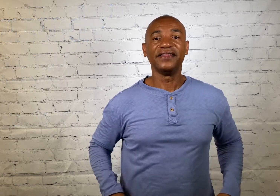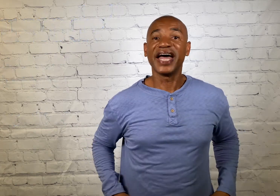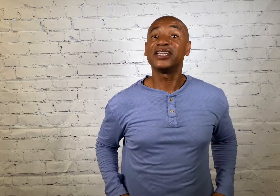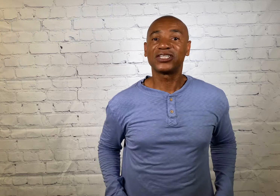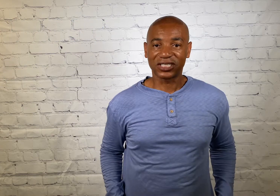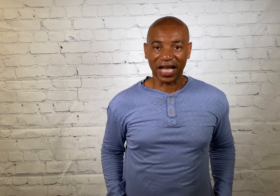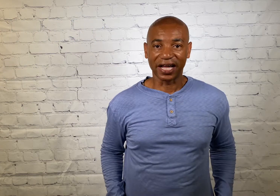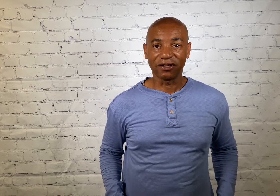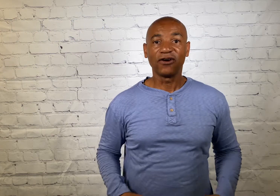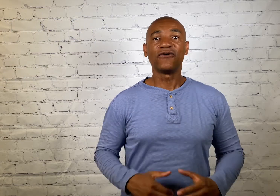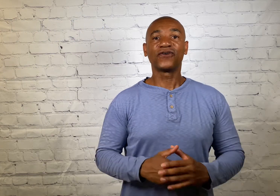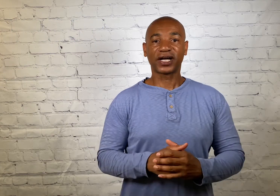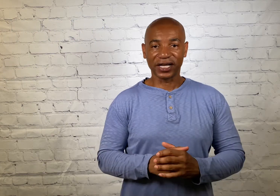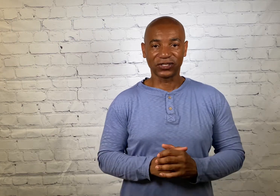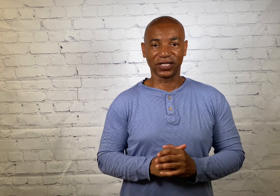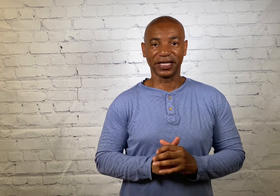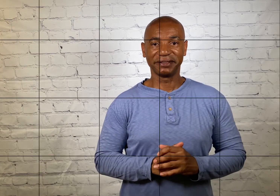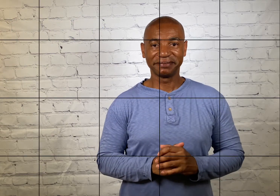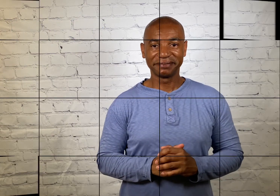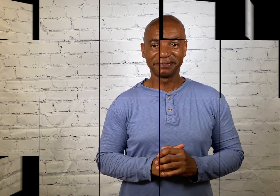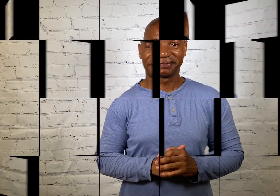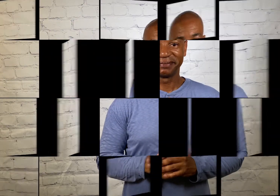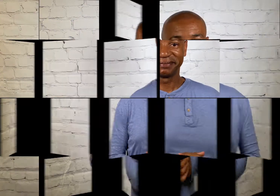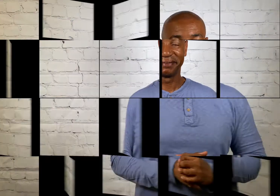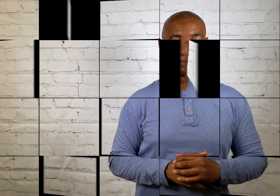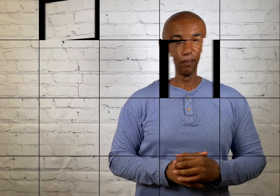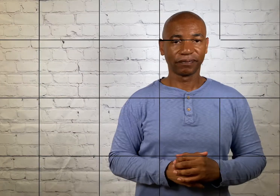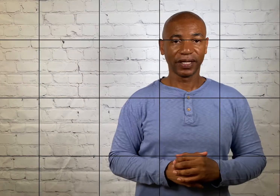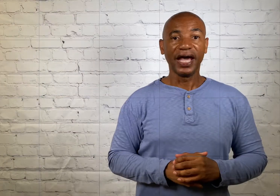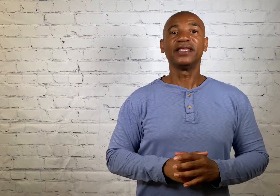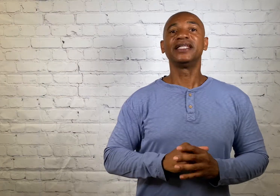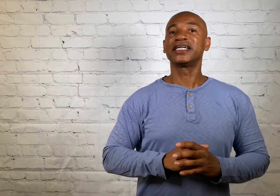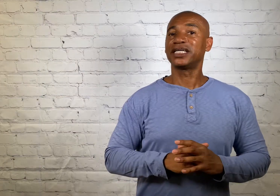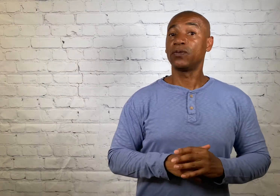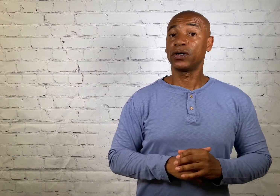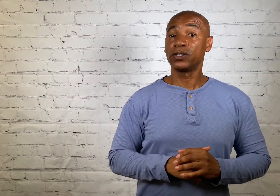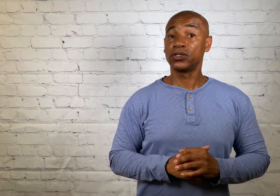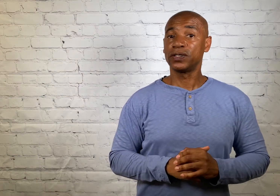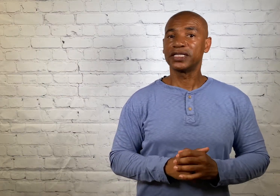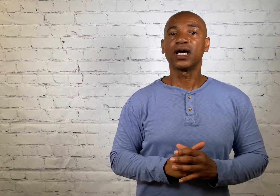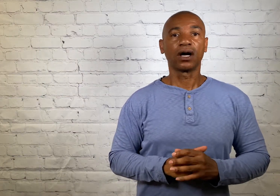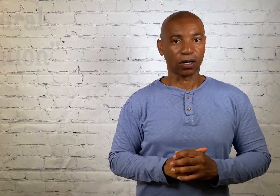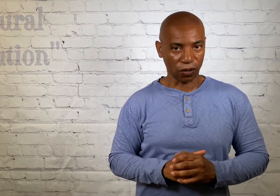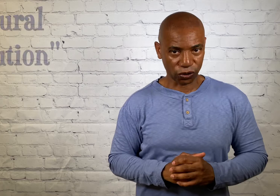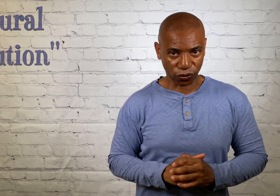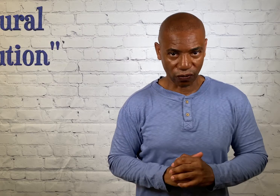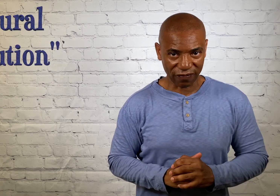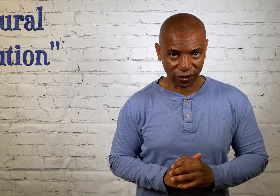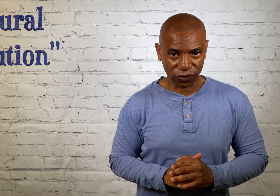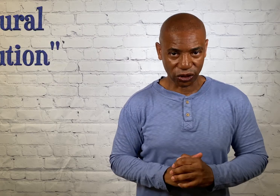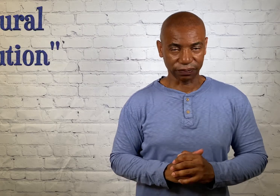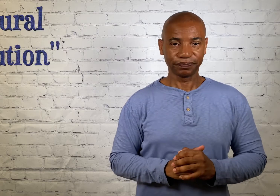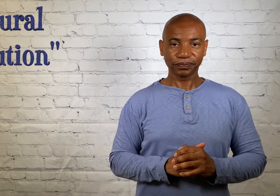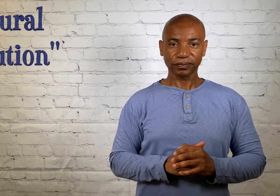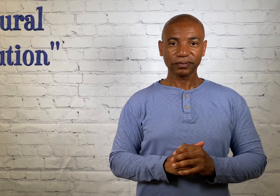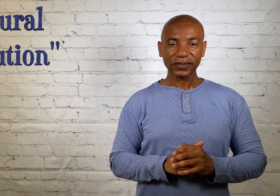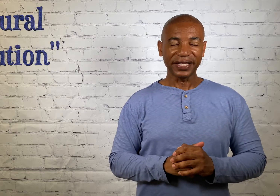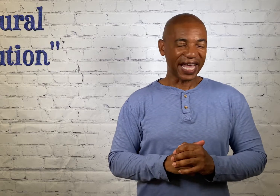that is the sign for custody. The next sign we're going to do is cultural revolution. That has